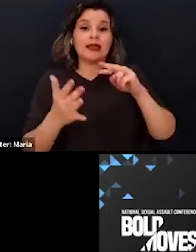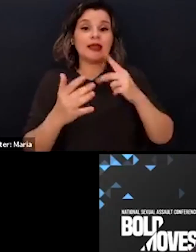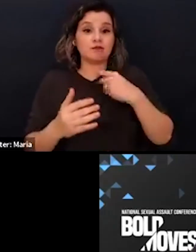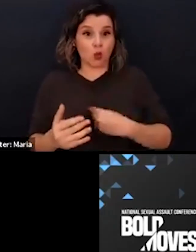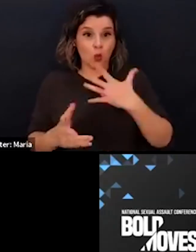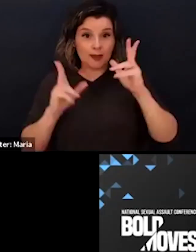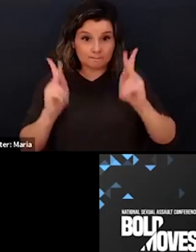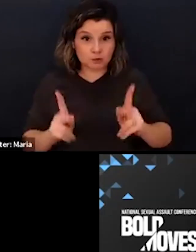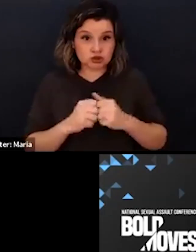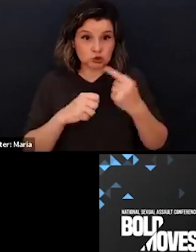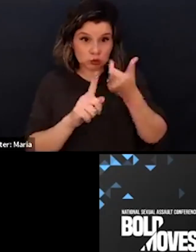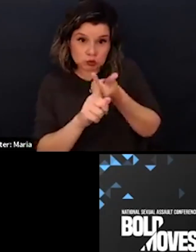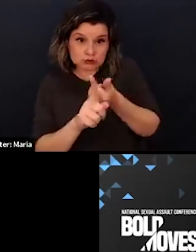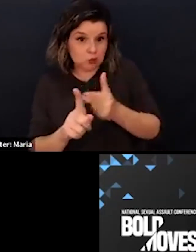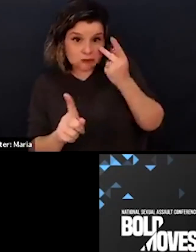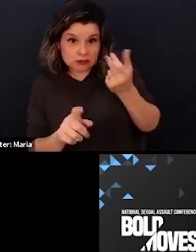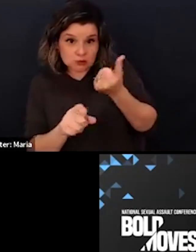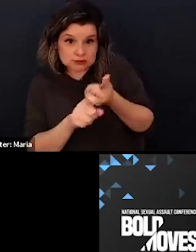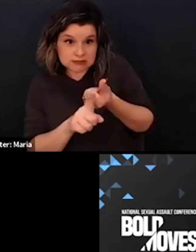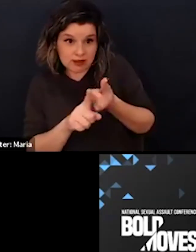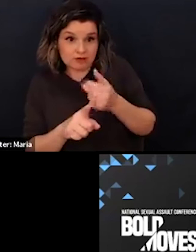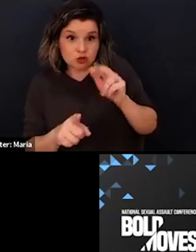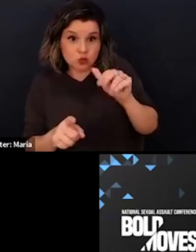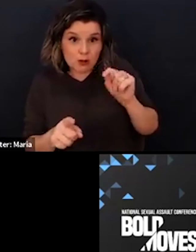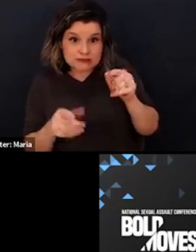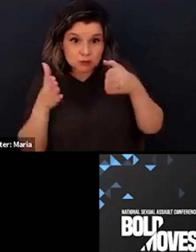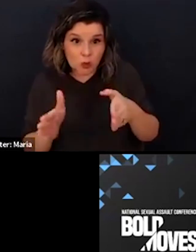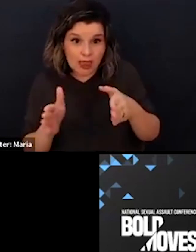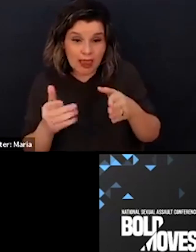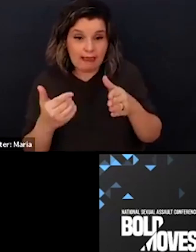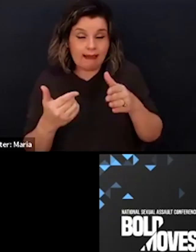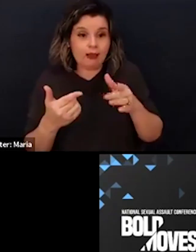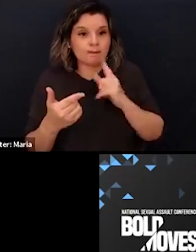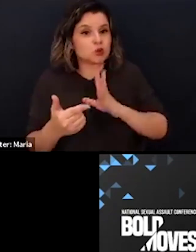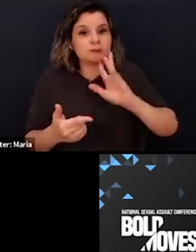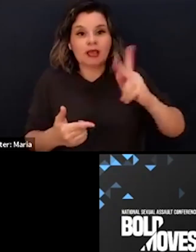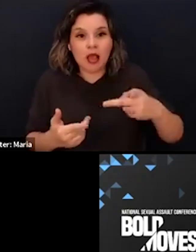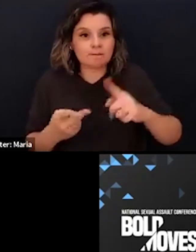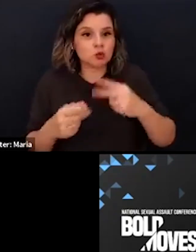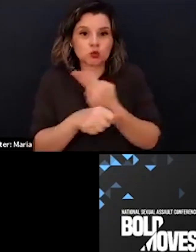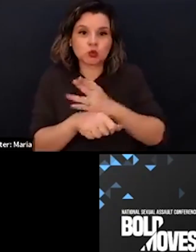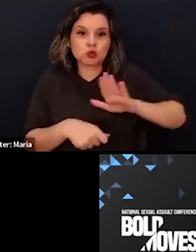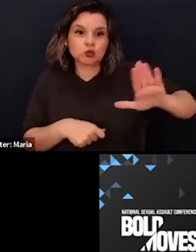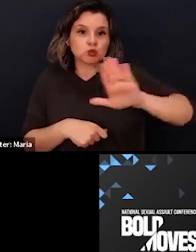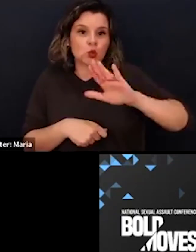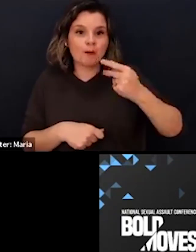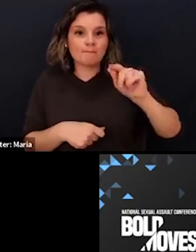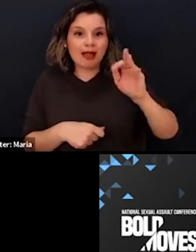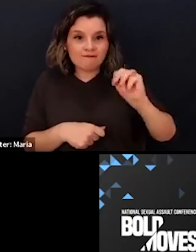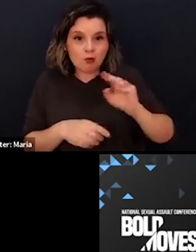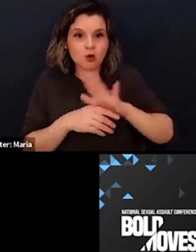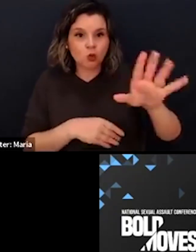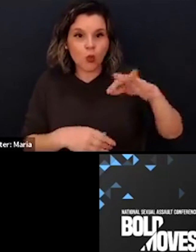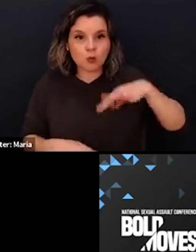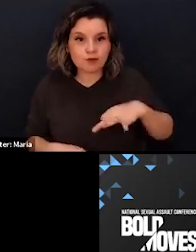person and you yourself don't see yourself as acting out in racist ways, but you don't speak up, you don't use whatever platform or privilege you have as a